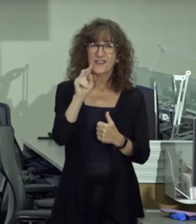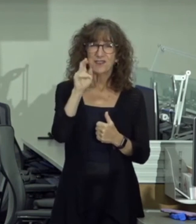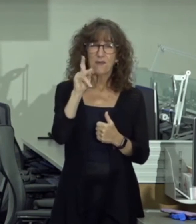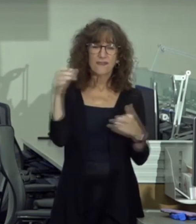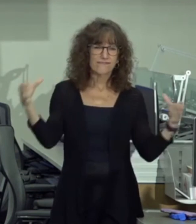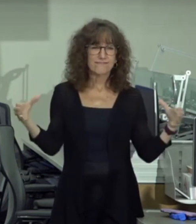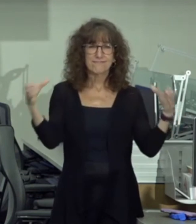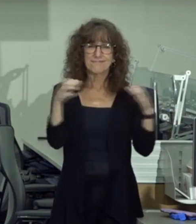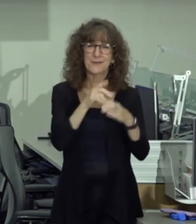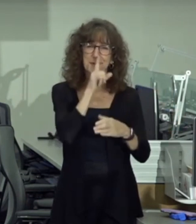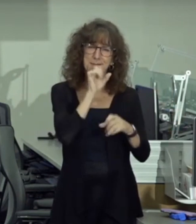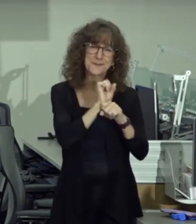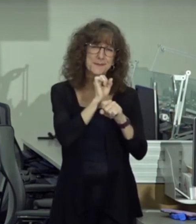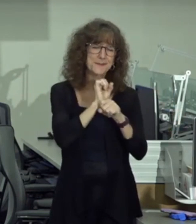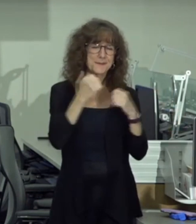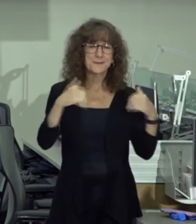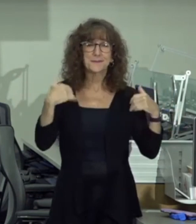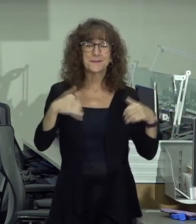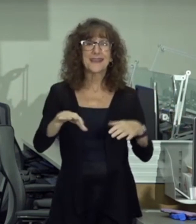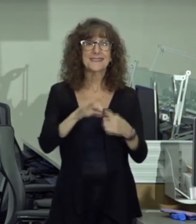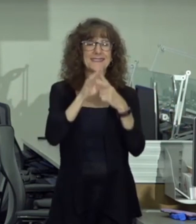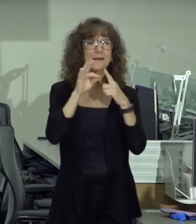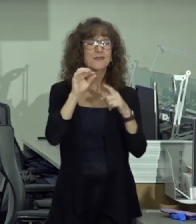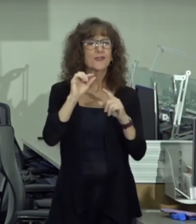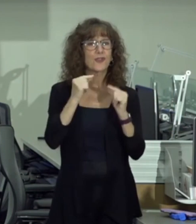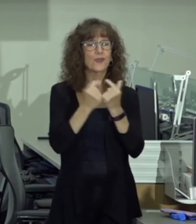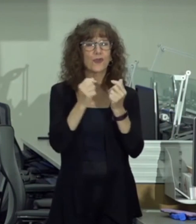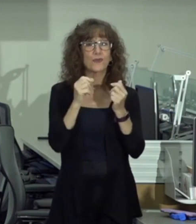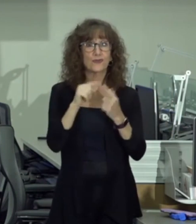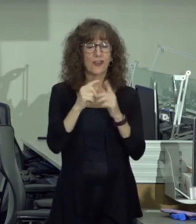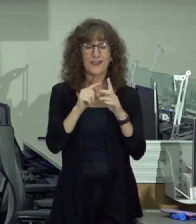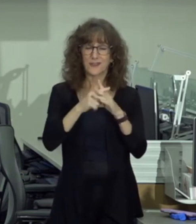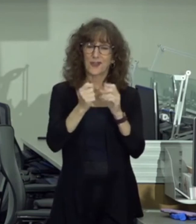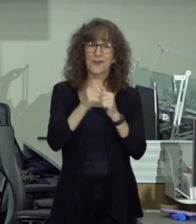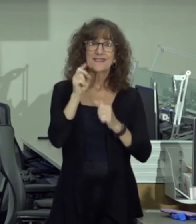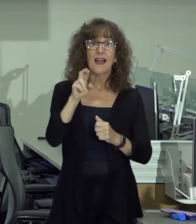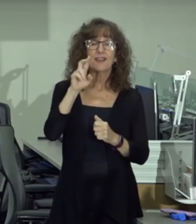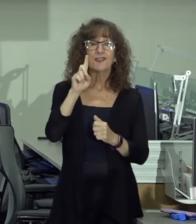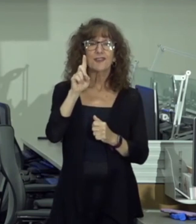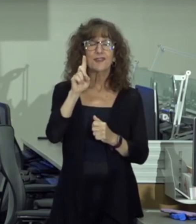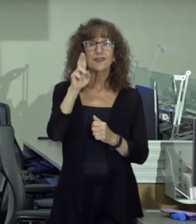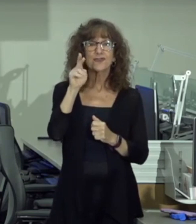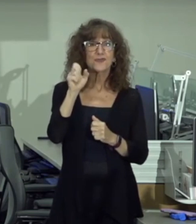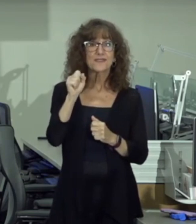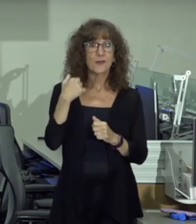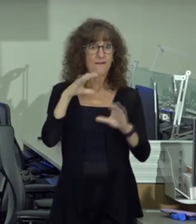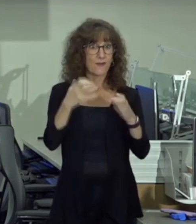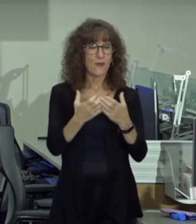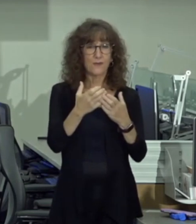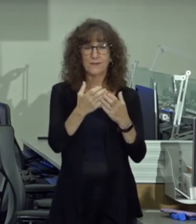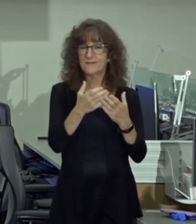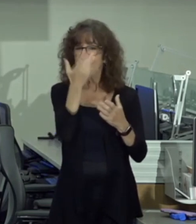assembled a truly exceptional group, starting with Dr. Dukes. To have a deliberative body composed of our